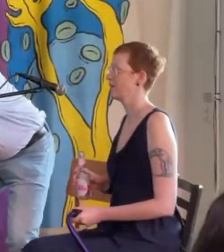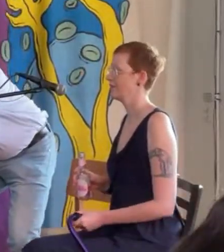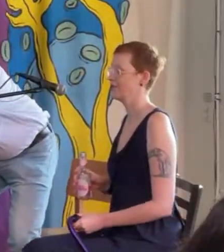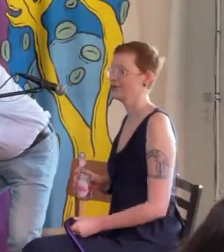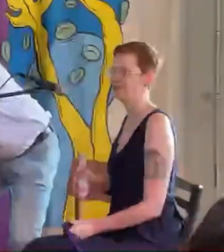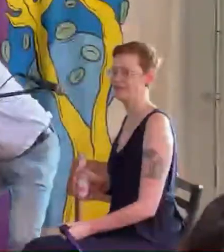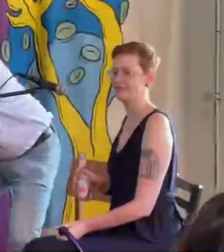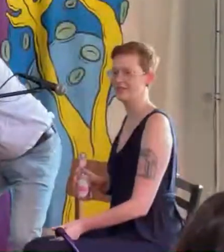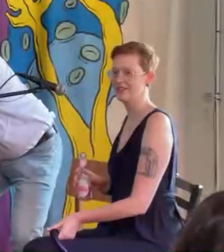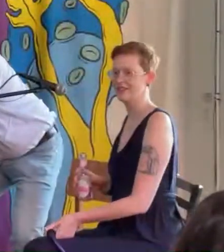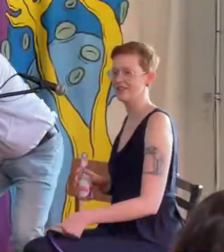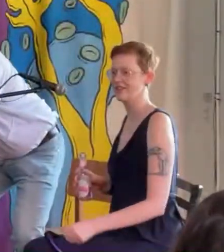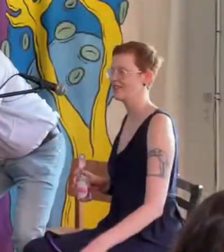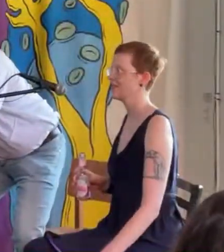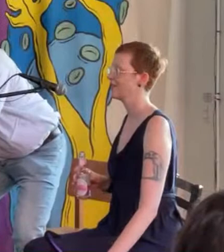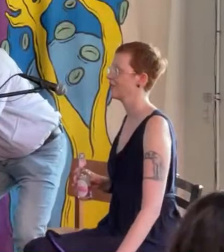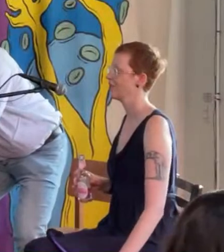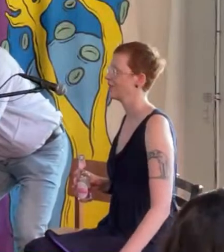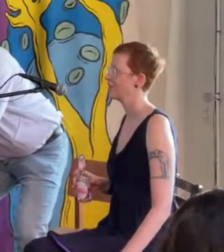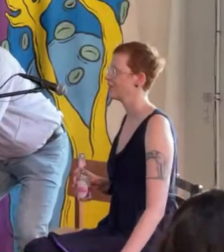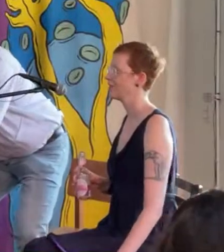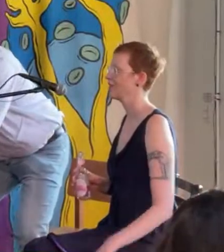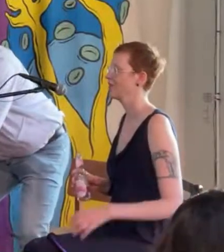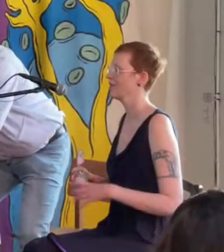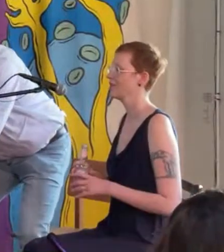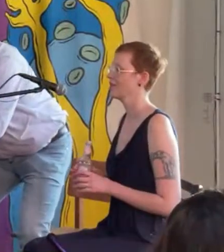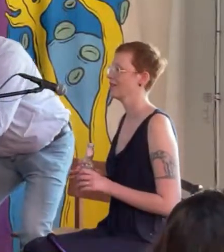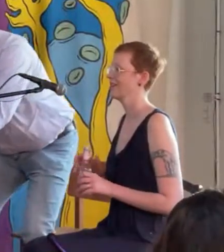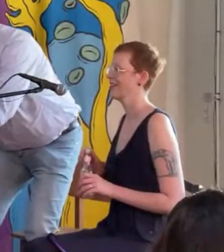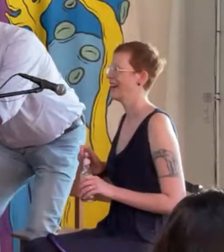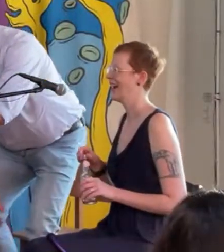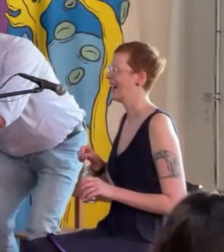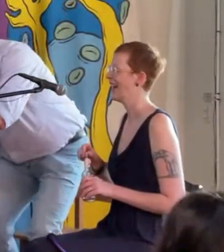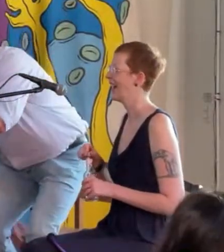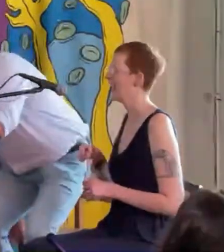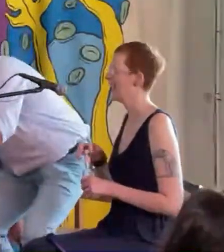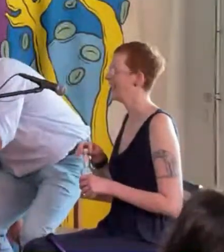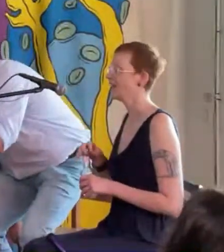Questions, concerns, complaints, declarations, absolutions.